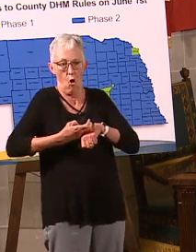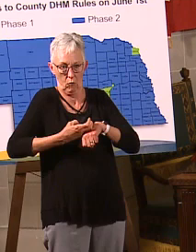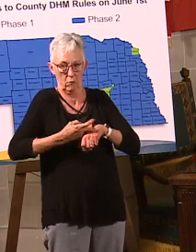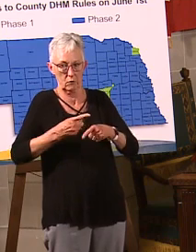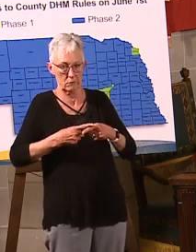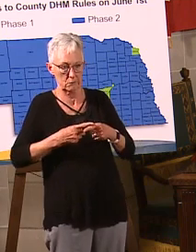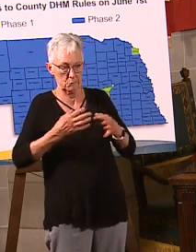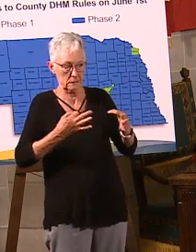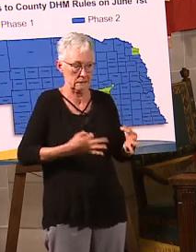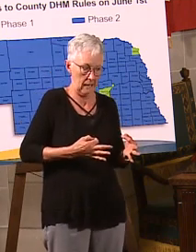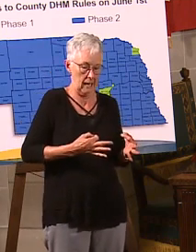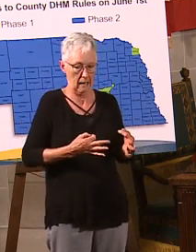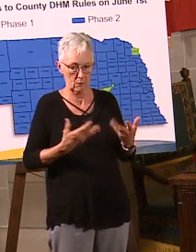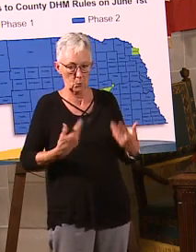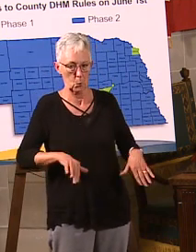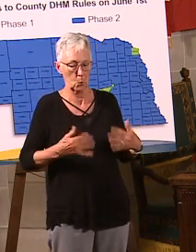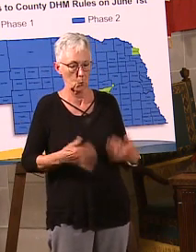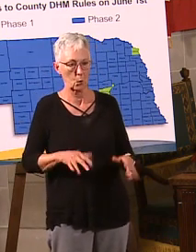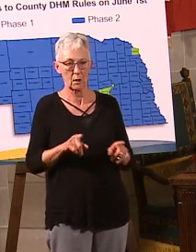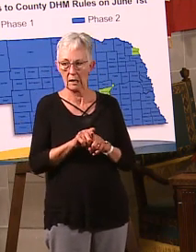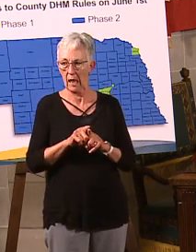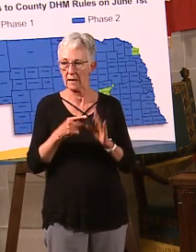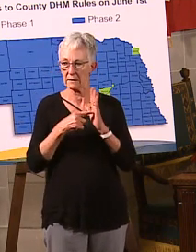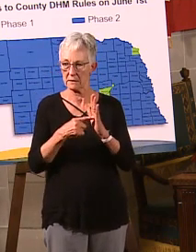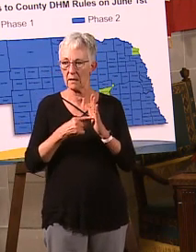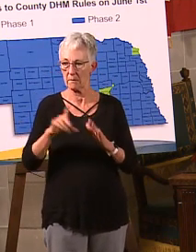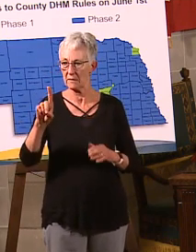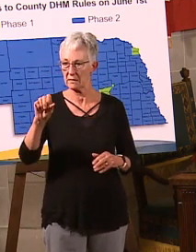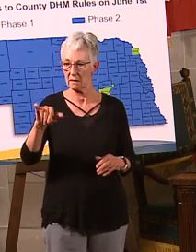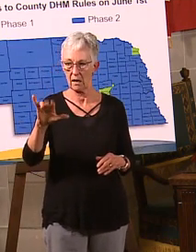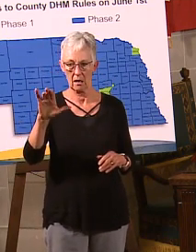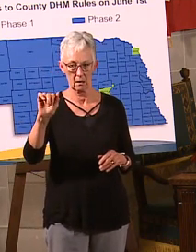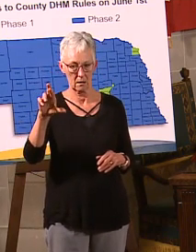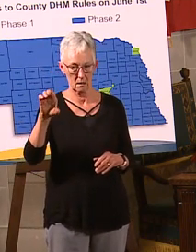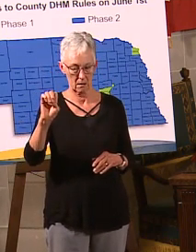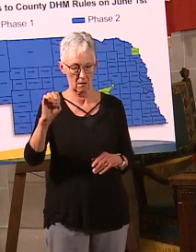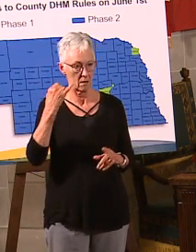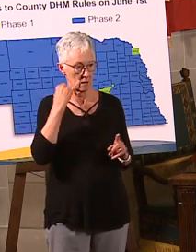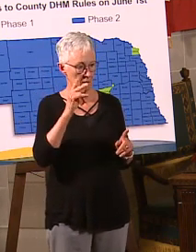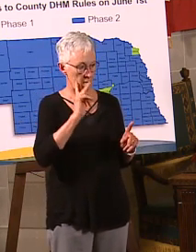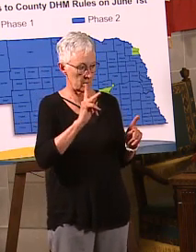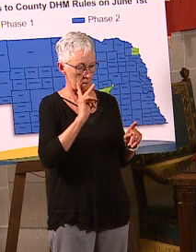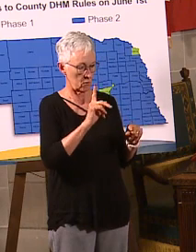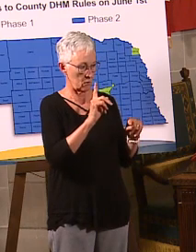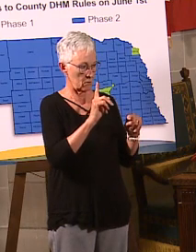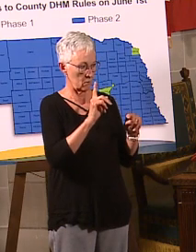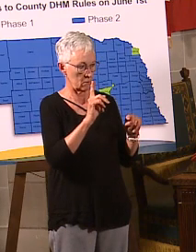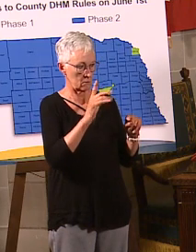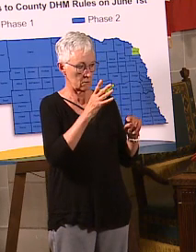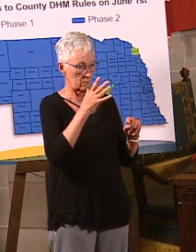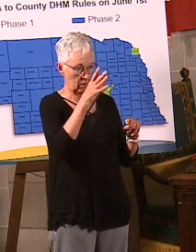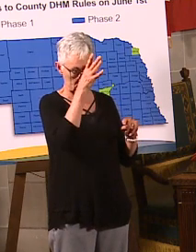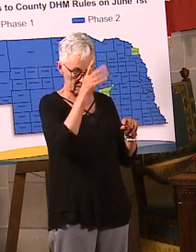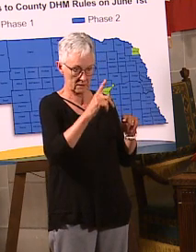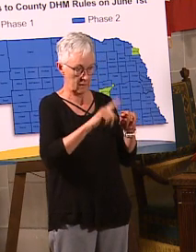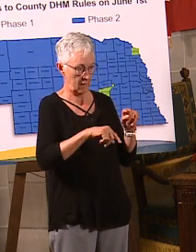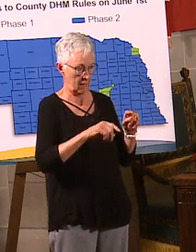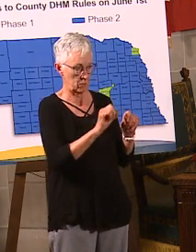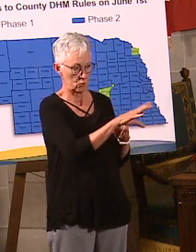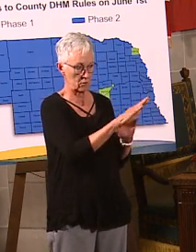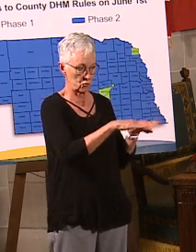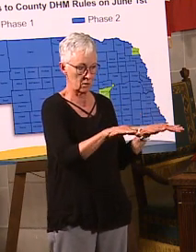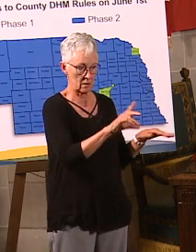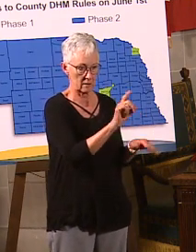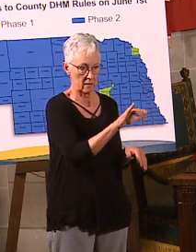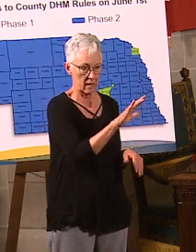lives. Give the example of the daycares. You know, we know that if parents can't get access to daycares, they can't necessarily go back to work. And we